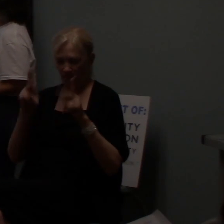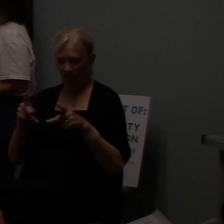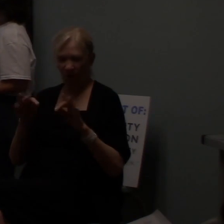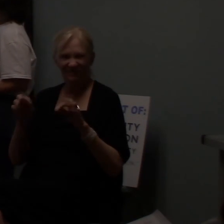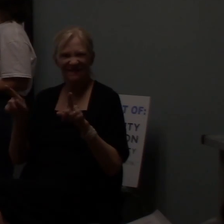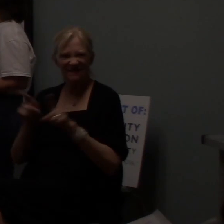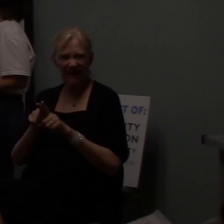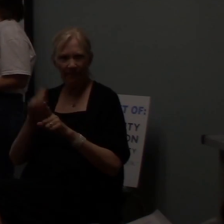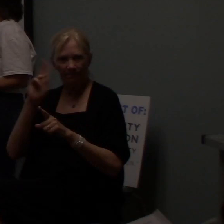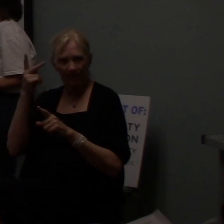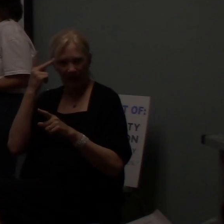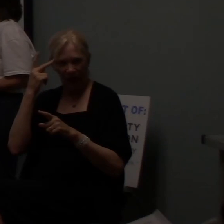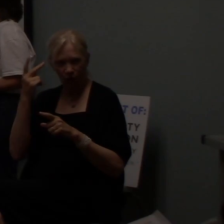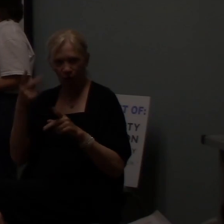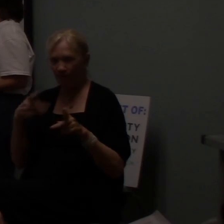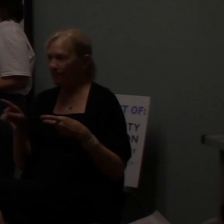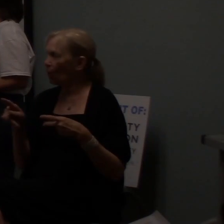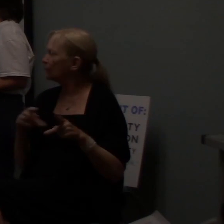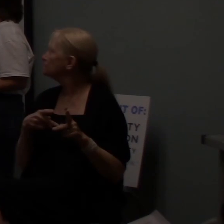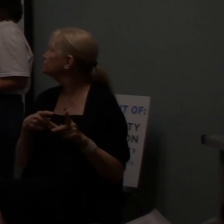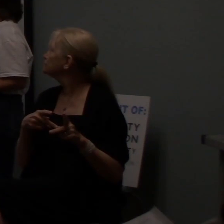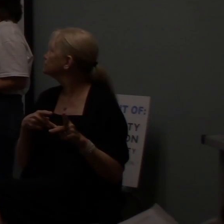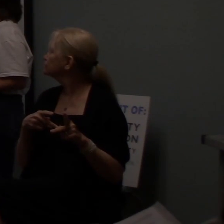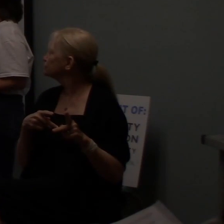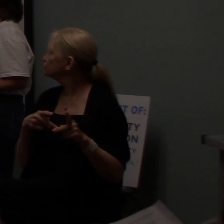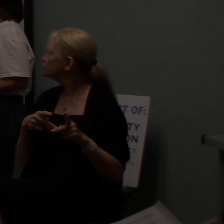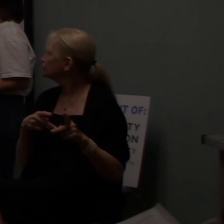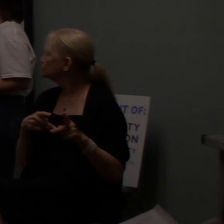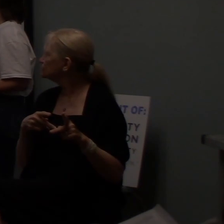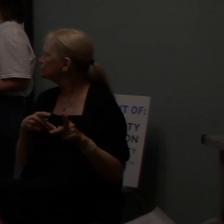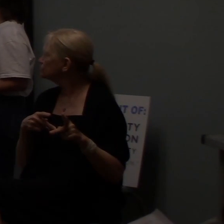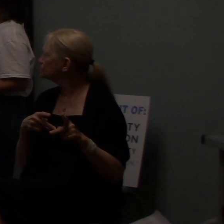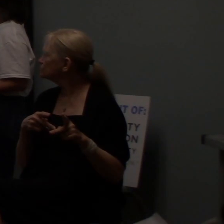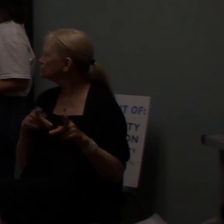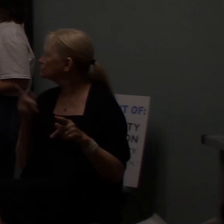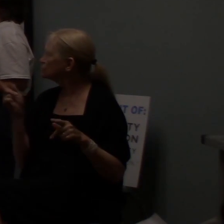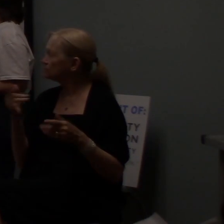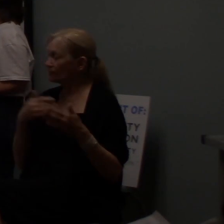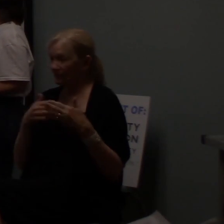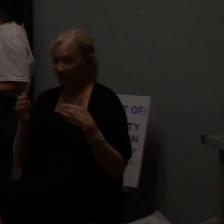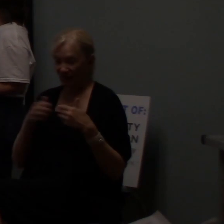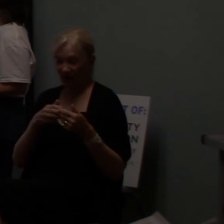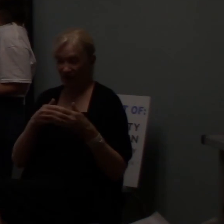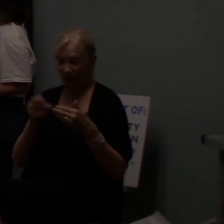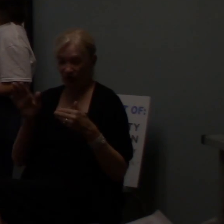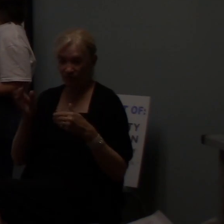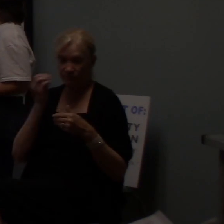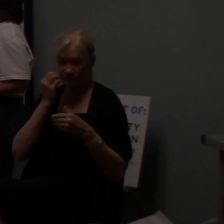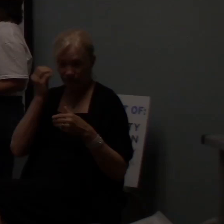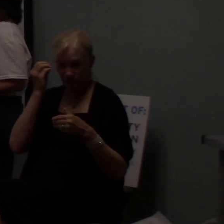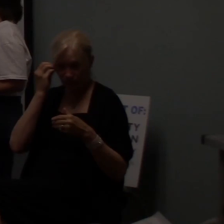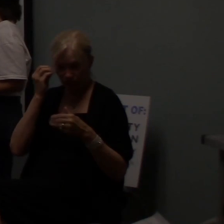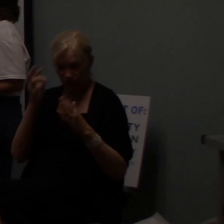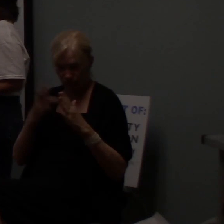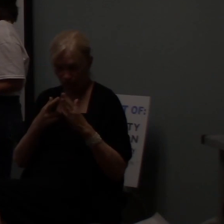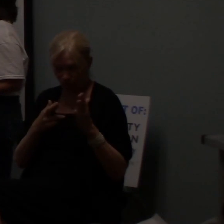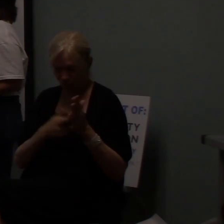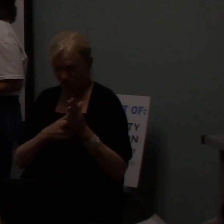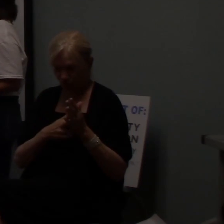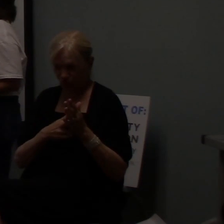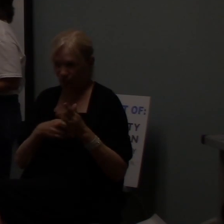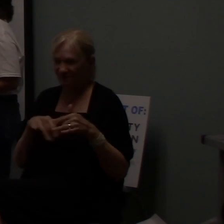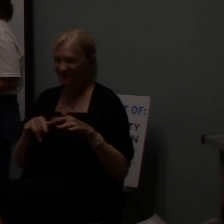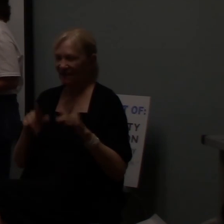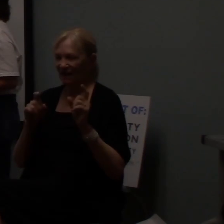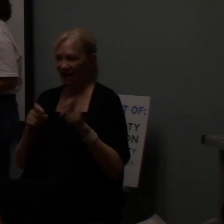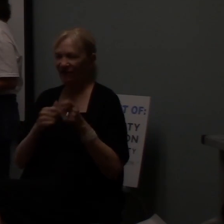So I think what Michelle was saying about that part's in statute made, even though they're home rule in Weld County, they still have to